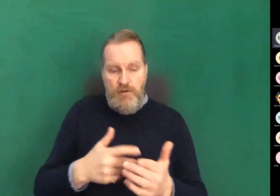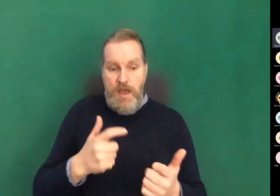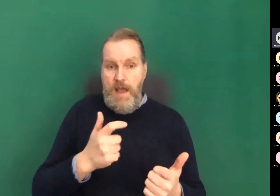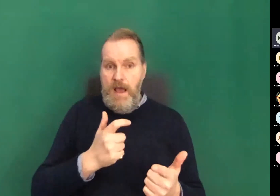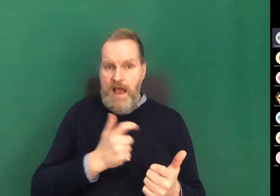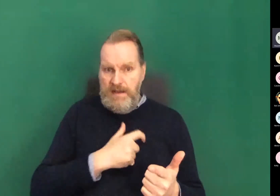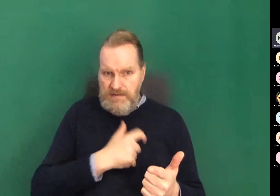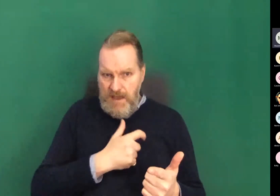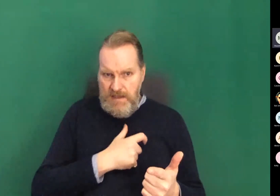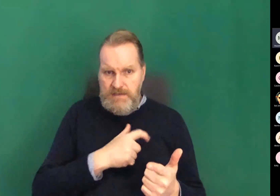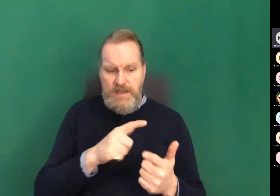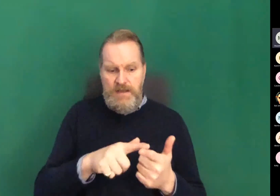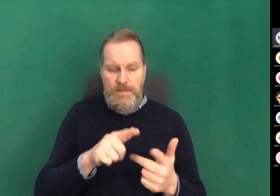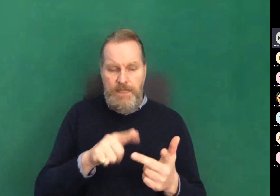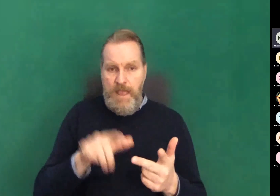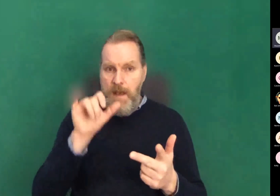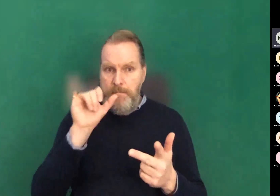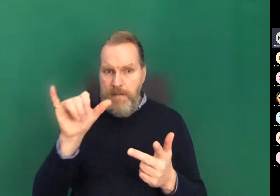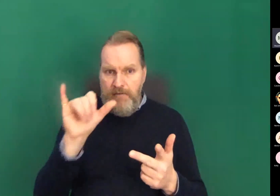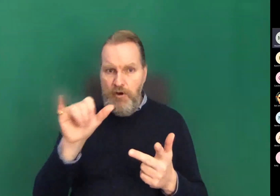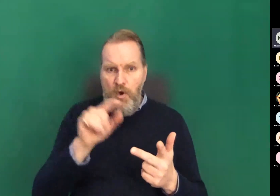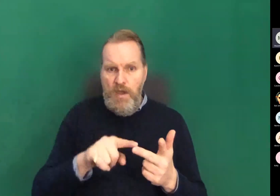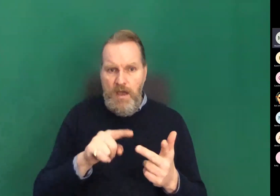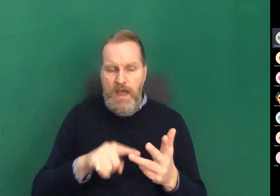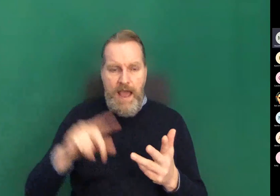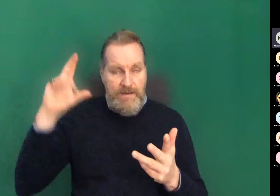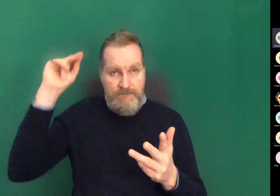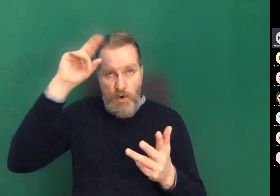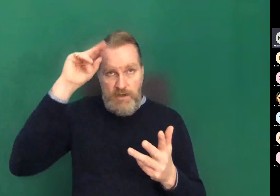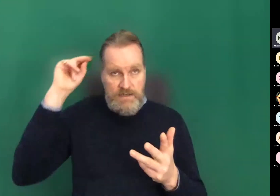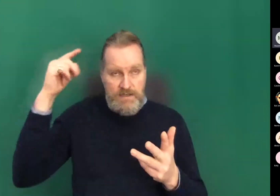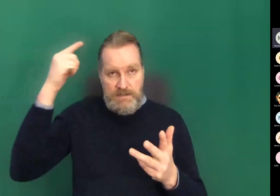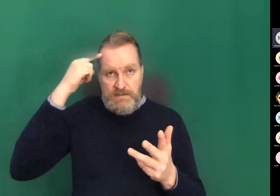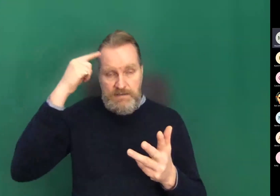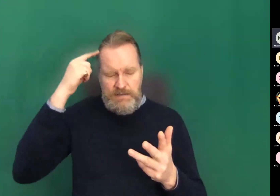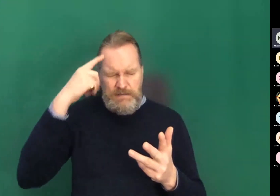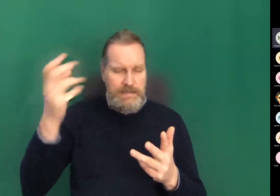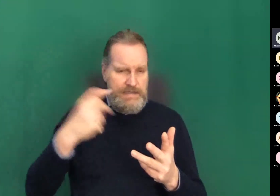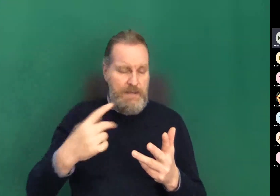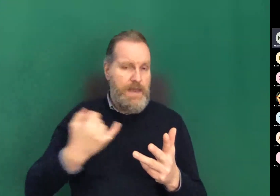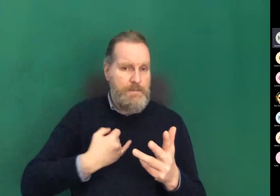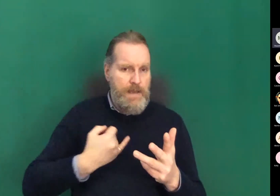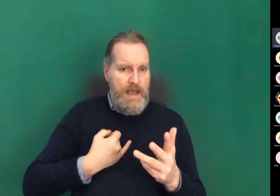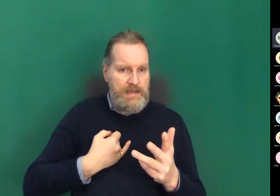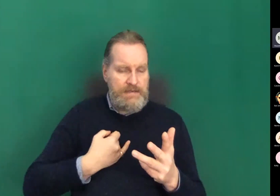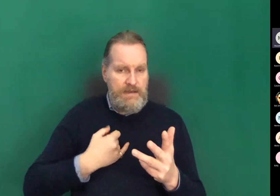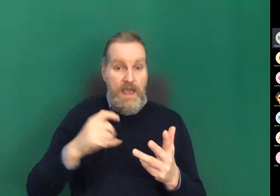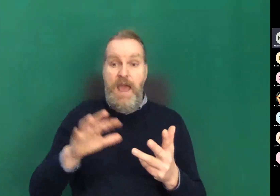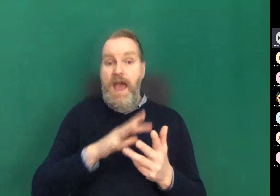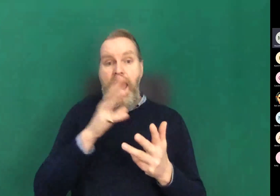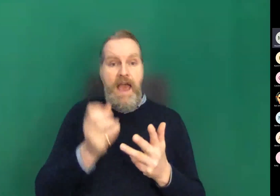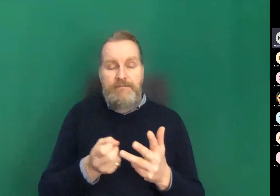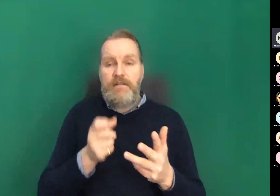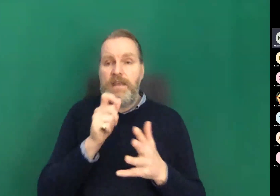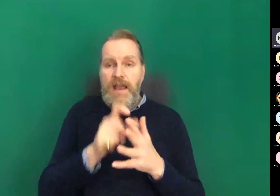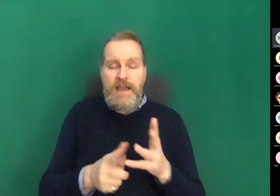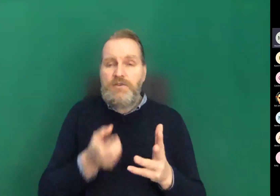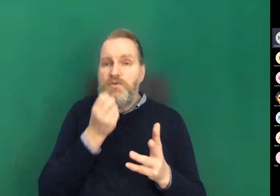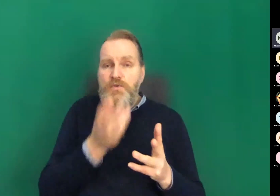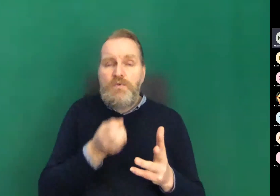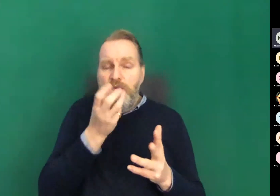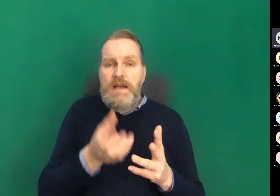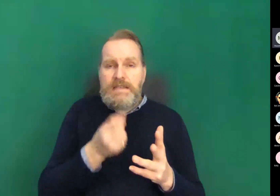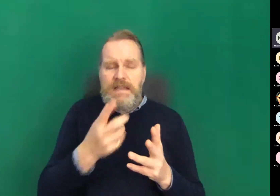set of voices in my head that tell me I'm the worst person ever. Everything I do will fail, and I'm really just faking everything I